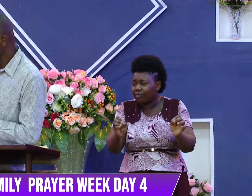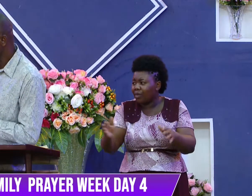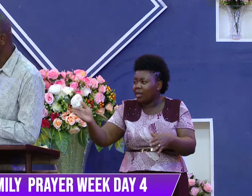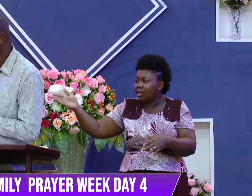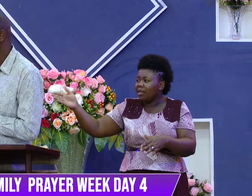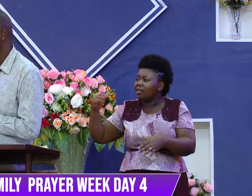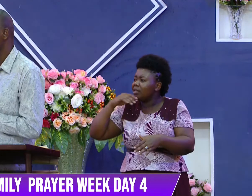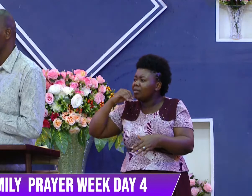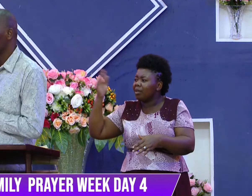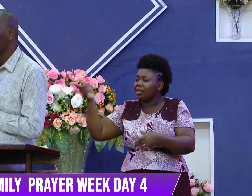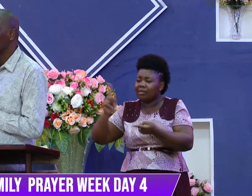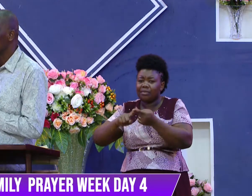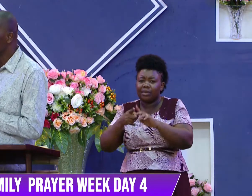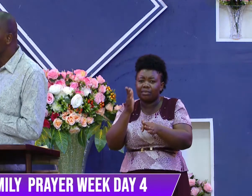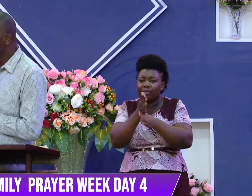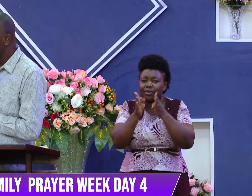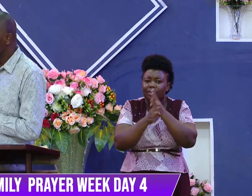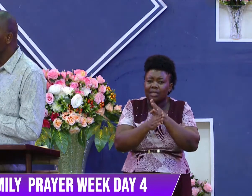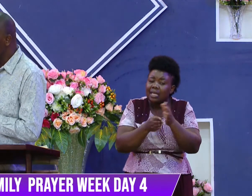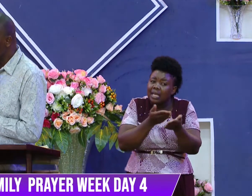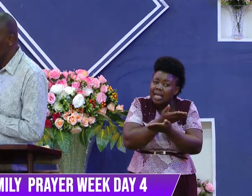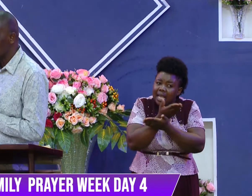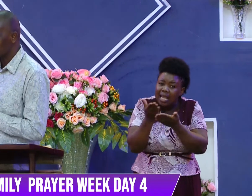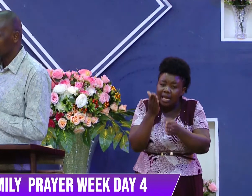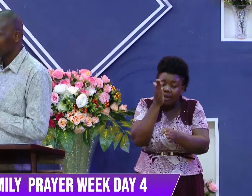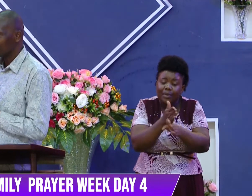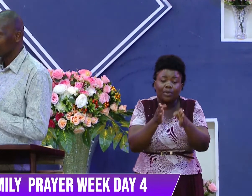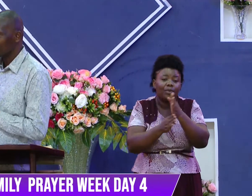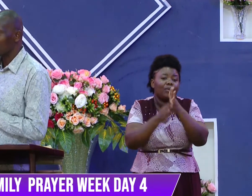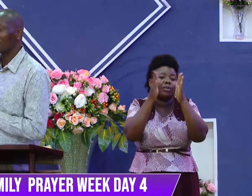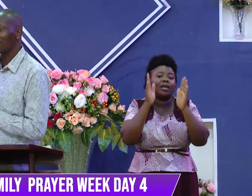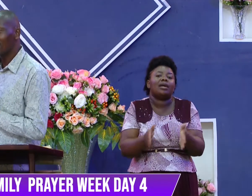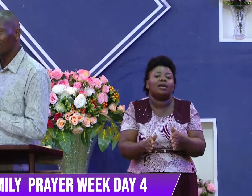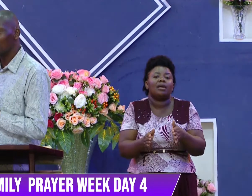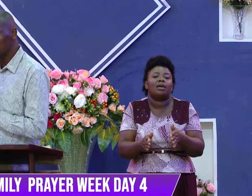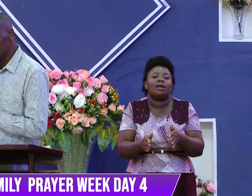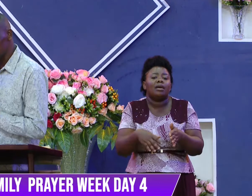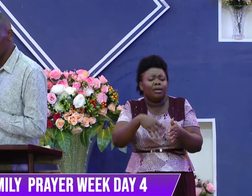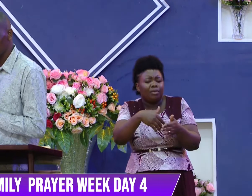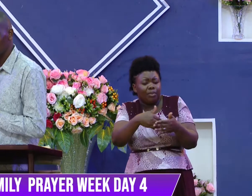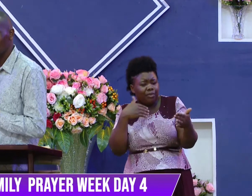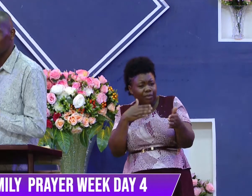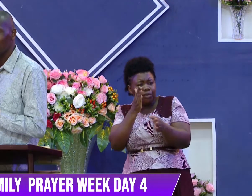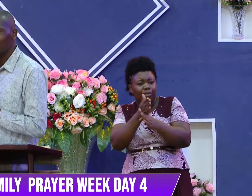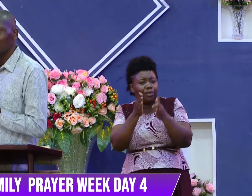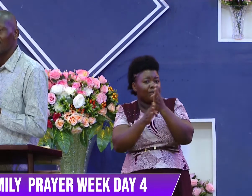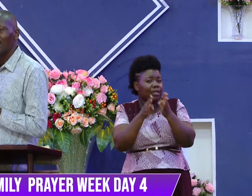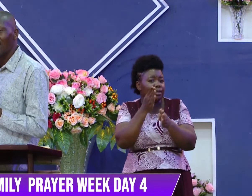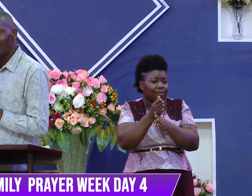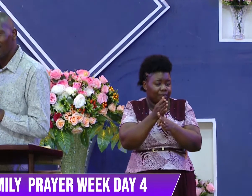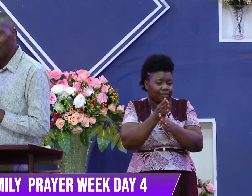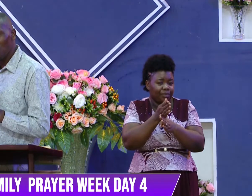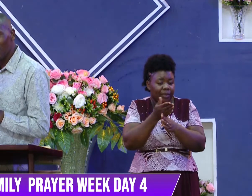world. My friend is a builder. Any builder, as he's going to build